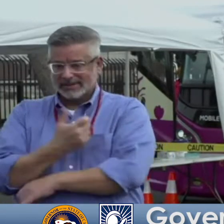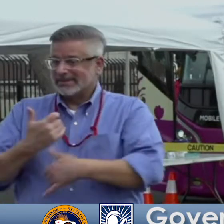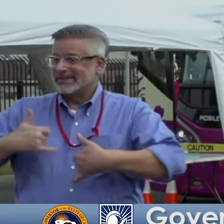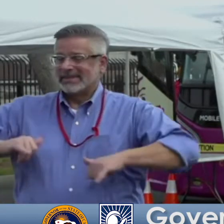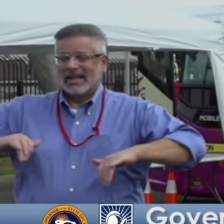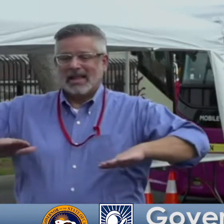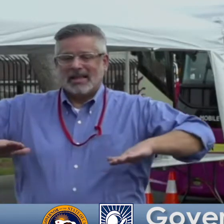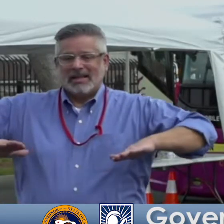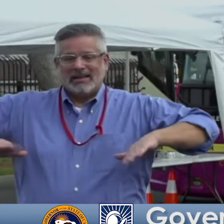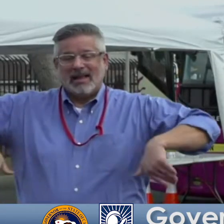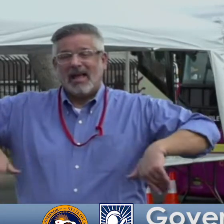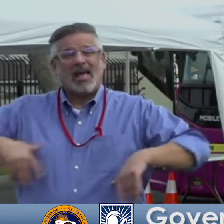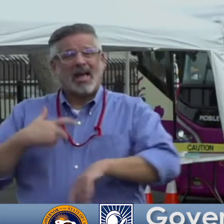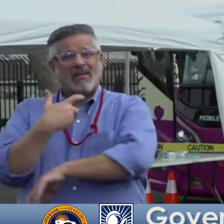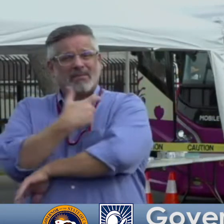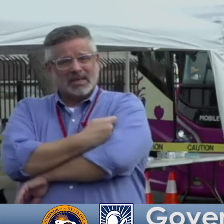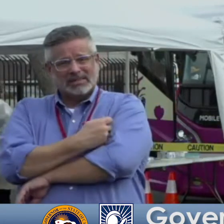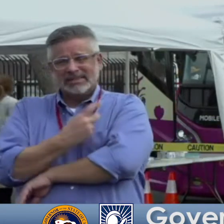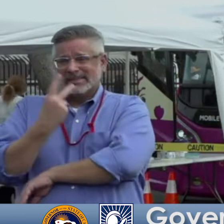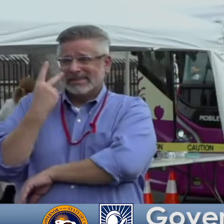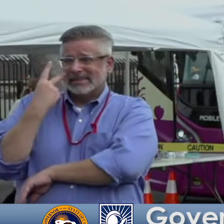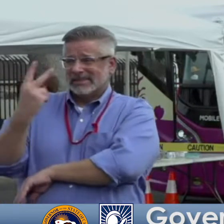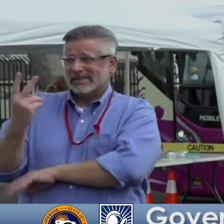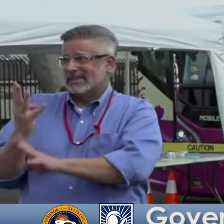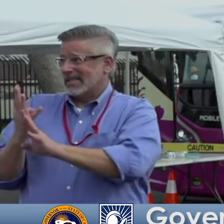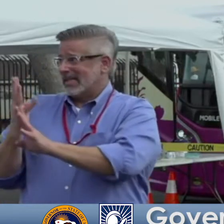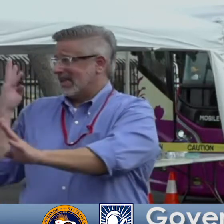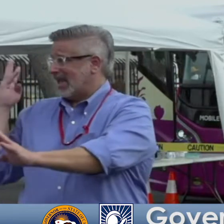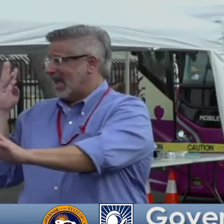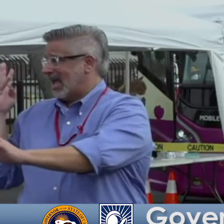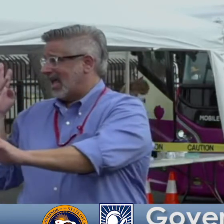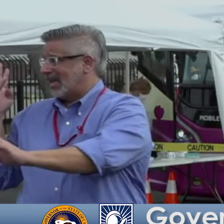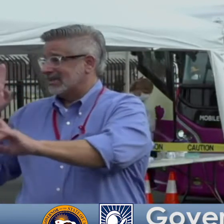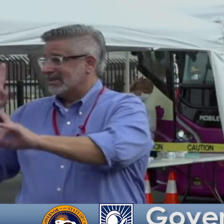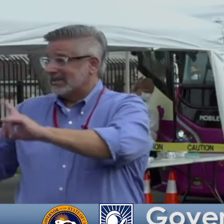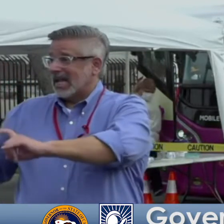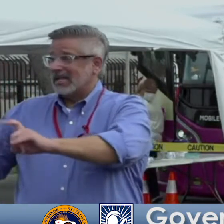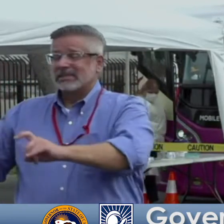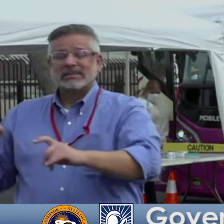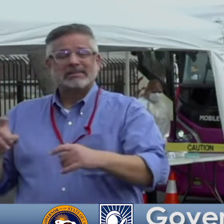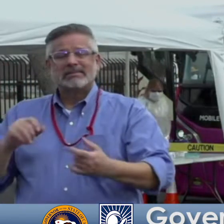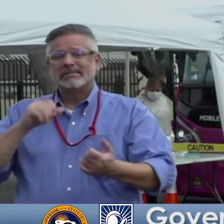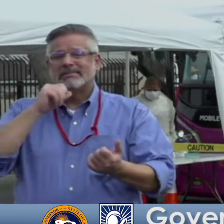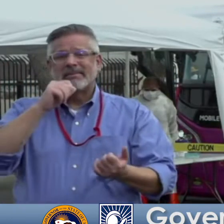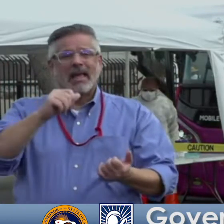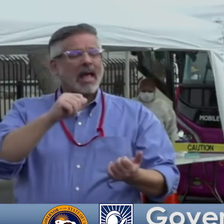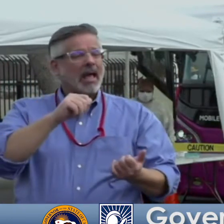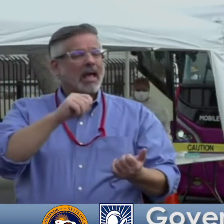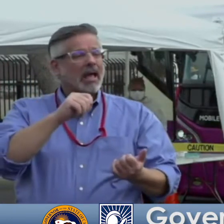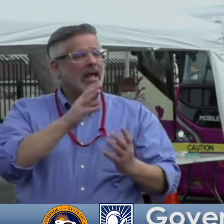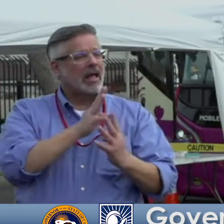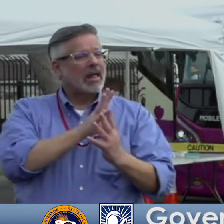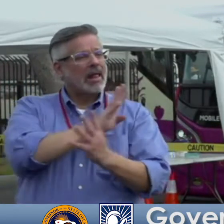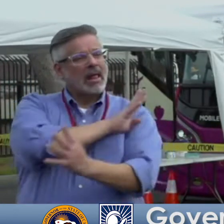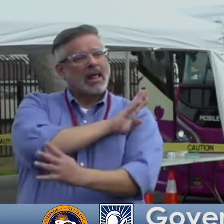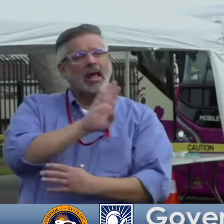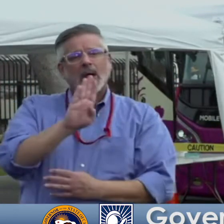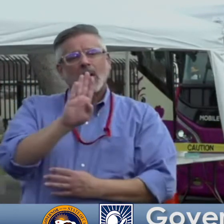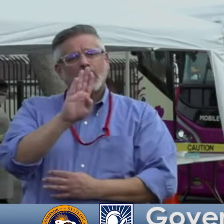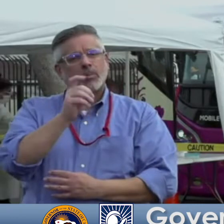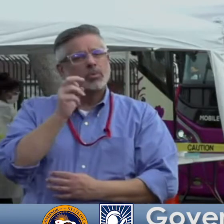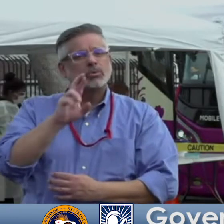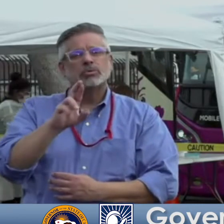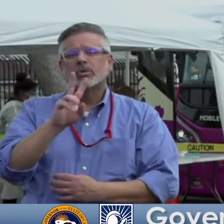not been vaccinated. We're seeing these lines for testing everywhere. We're not seeing the lines for boosters and